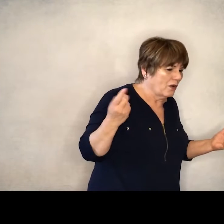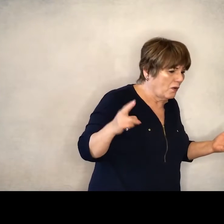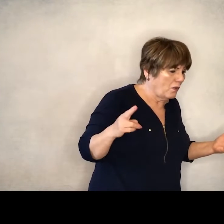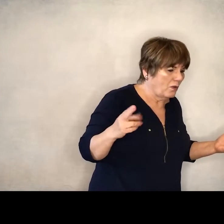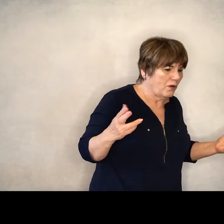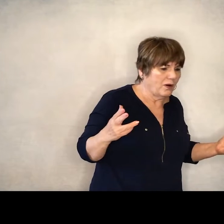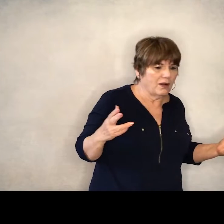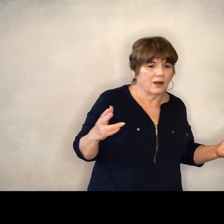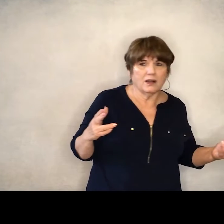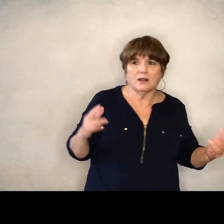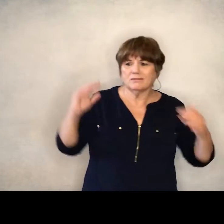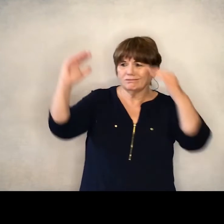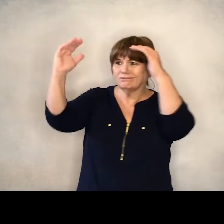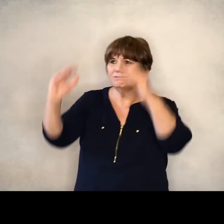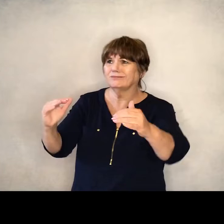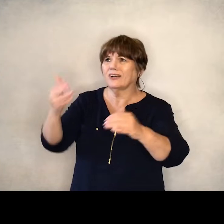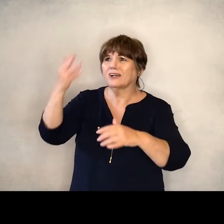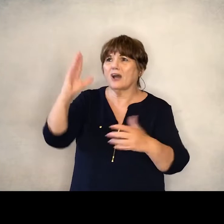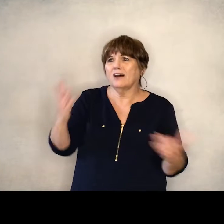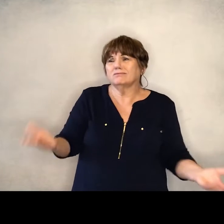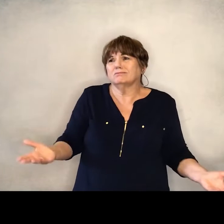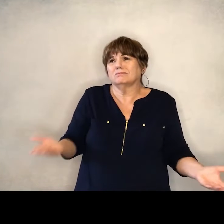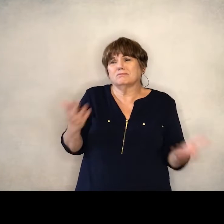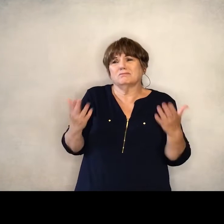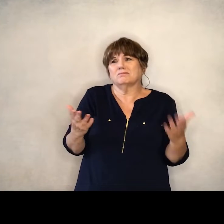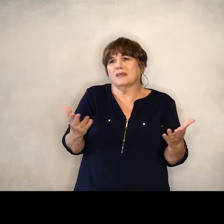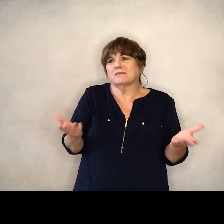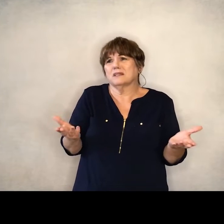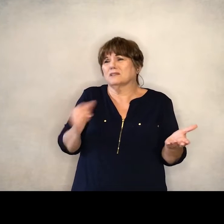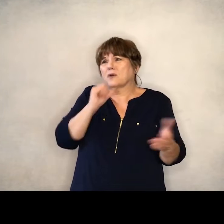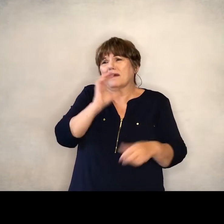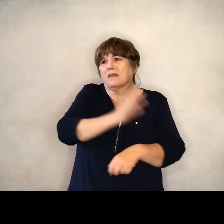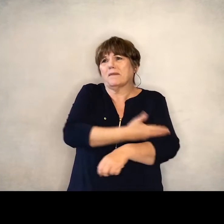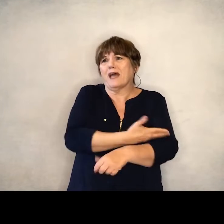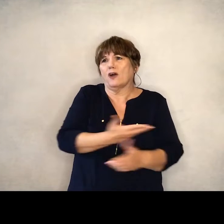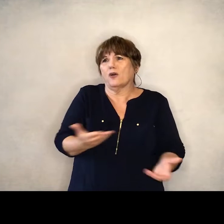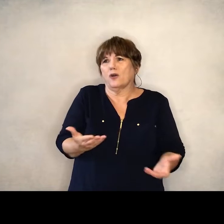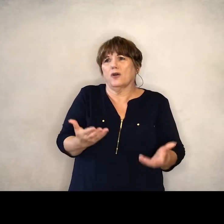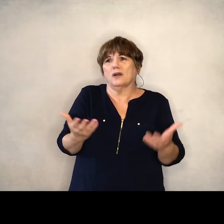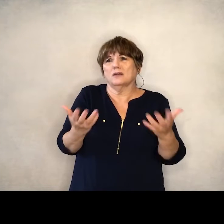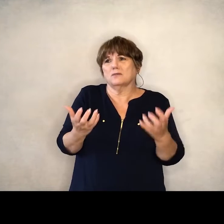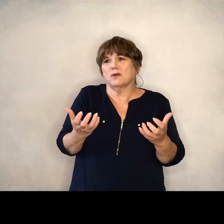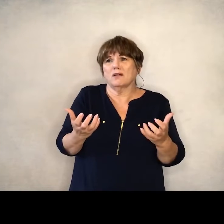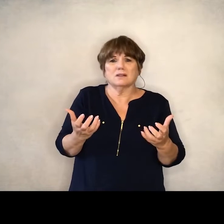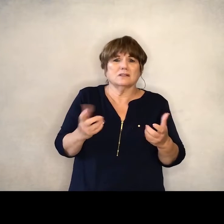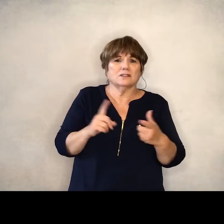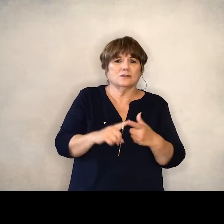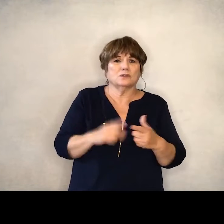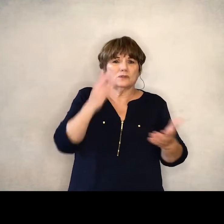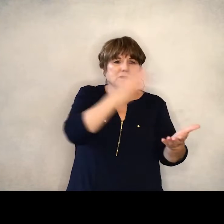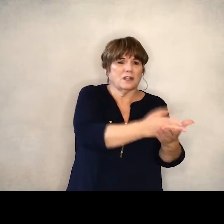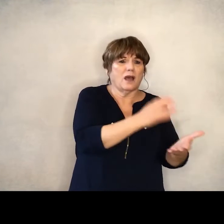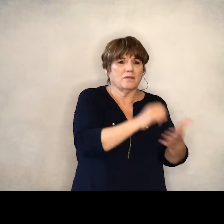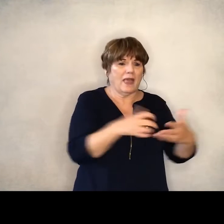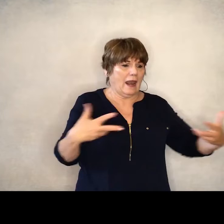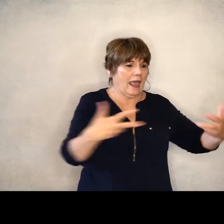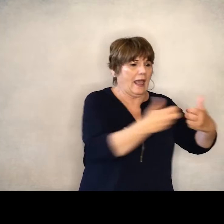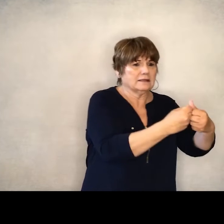God who did not have the power or the desire to prevent the accident.